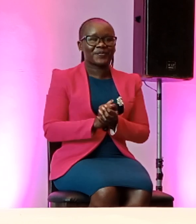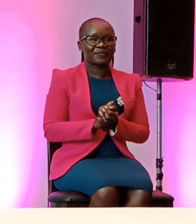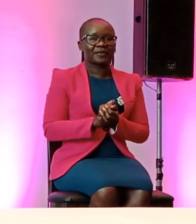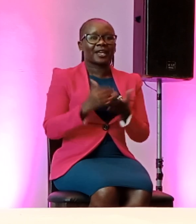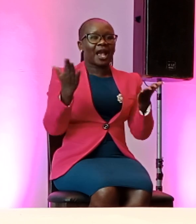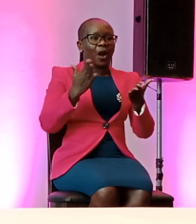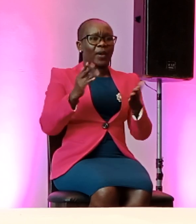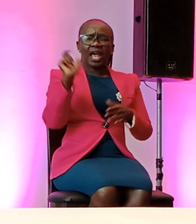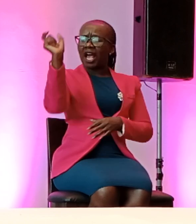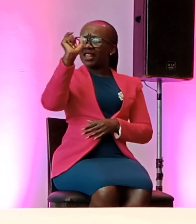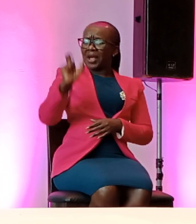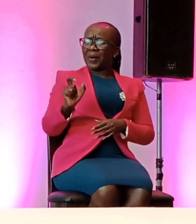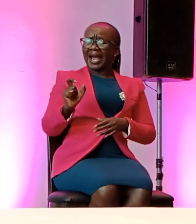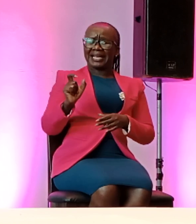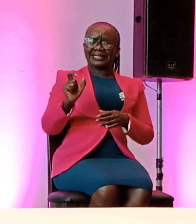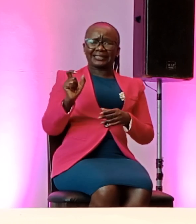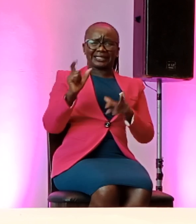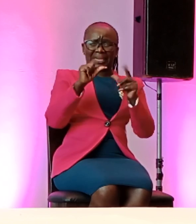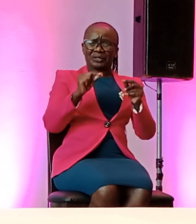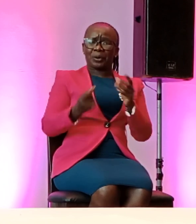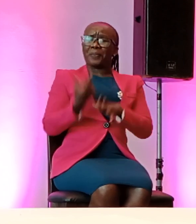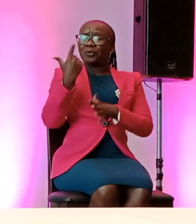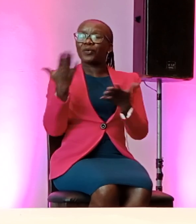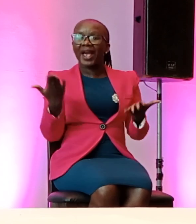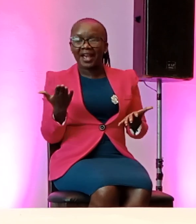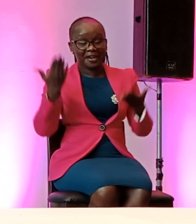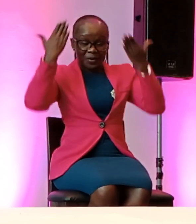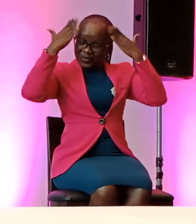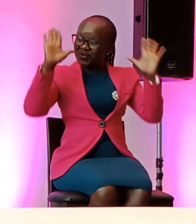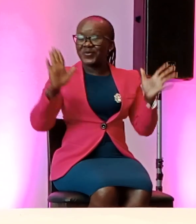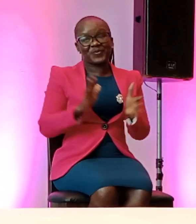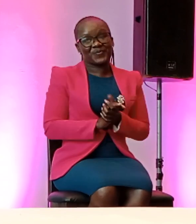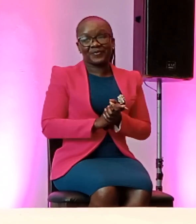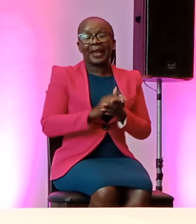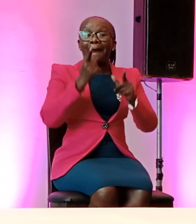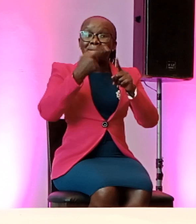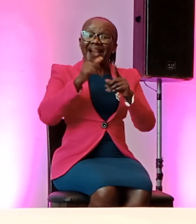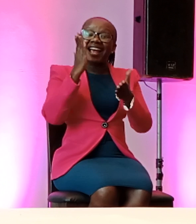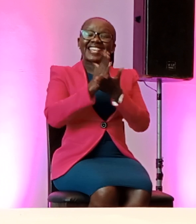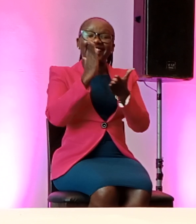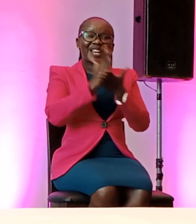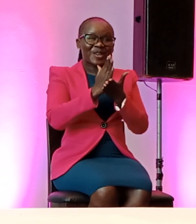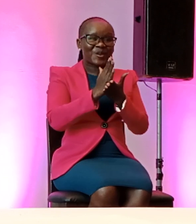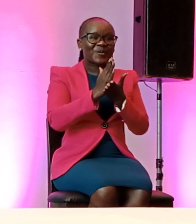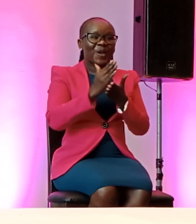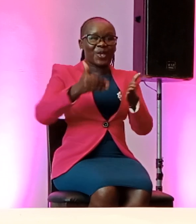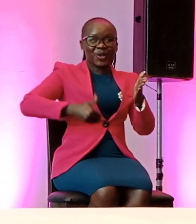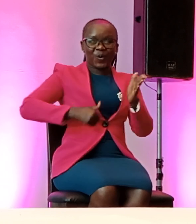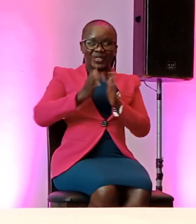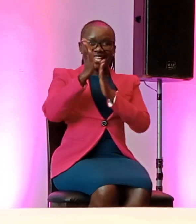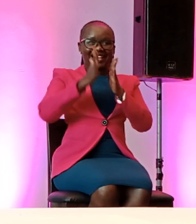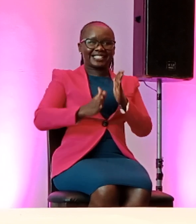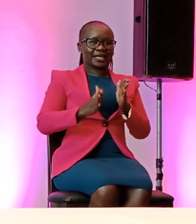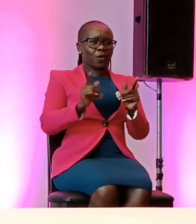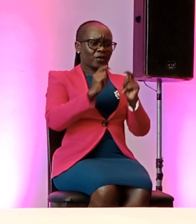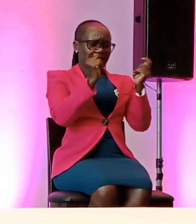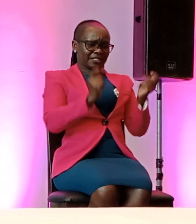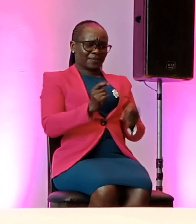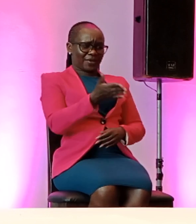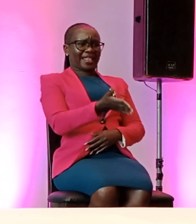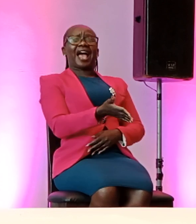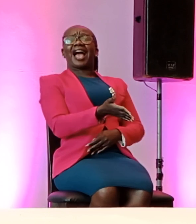Where the word regional came, I do not know. But the real youth leader was on the table